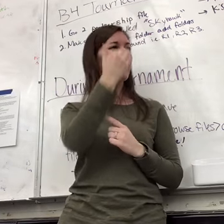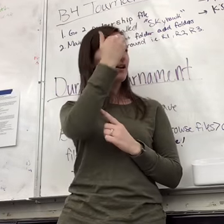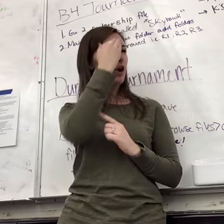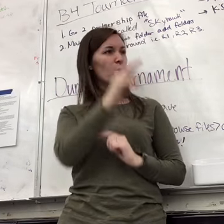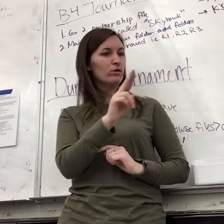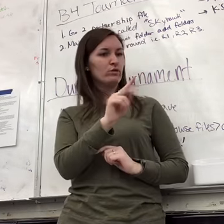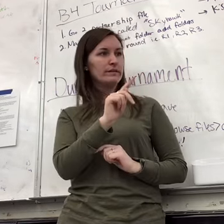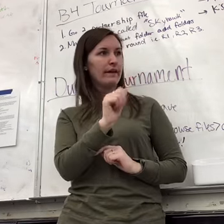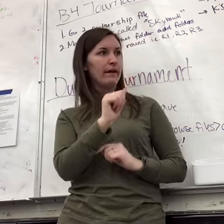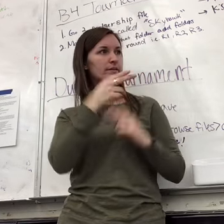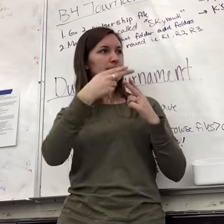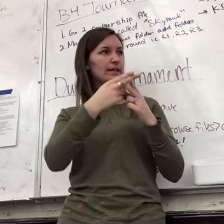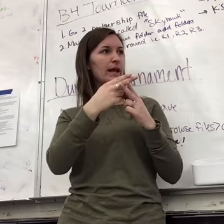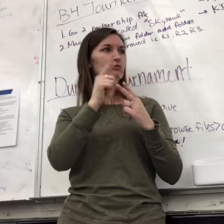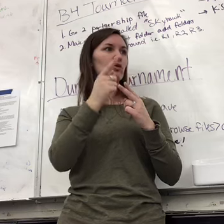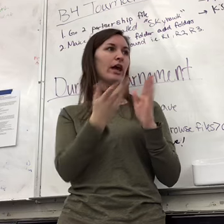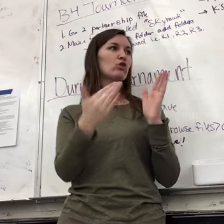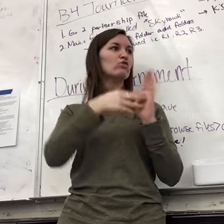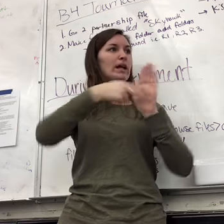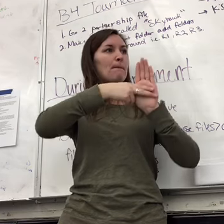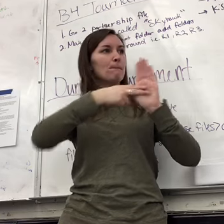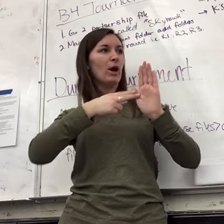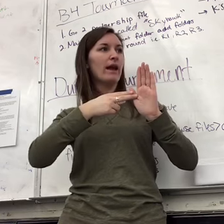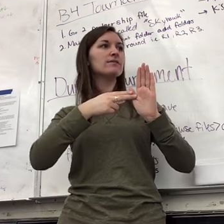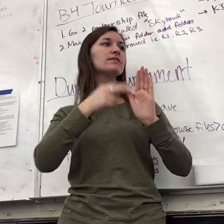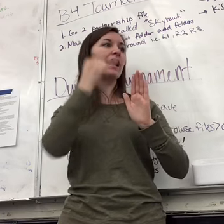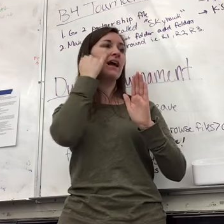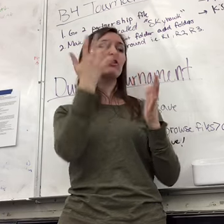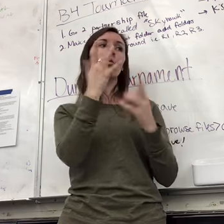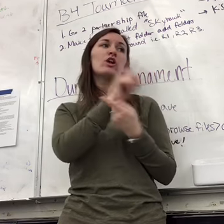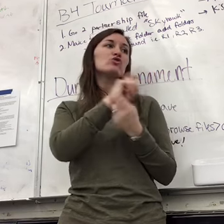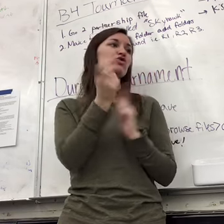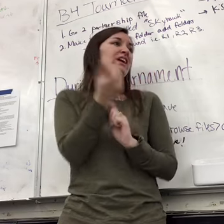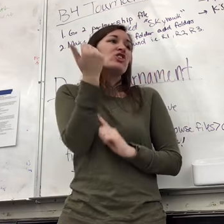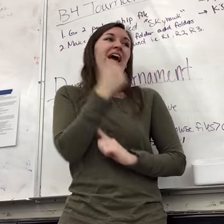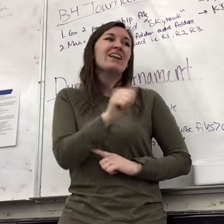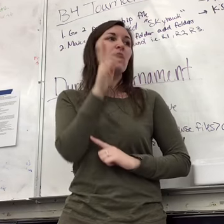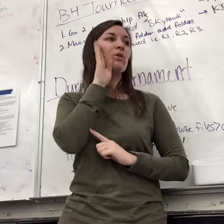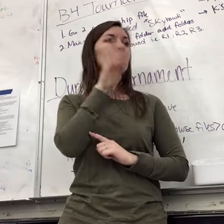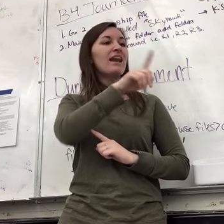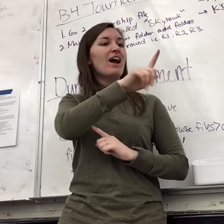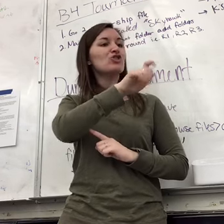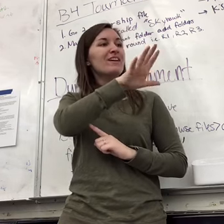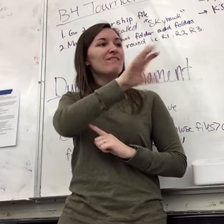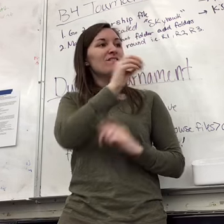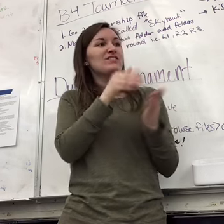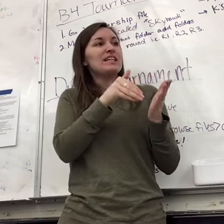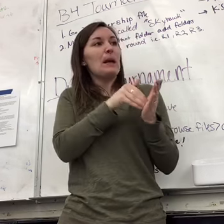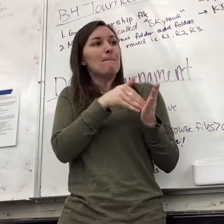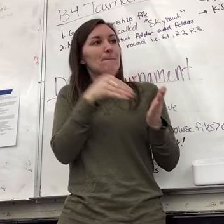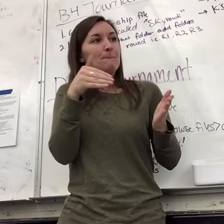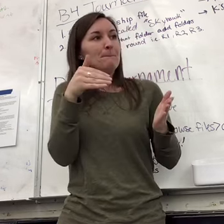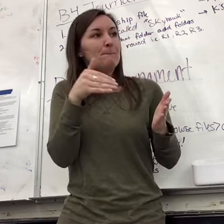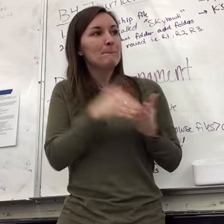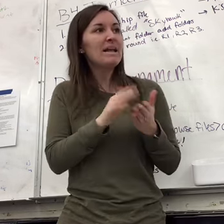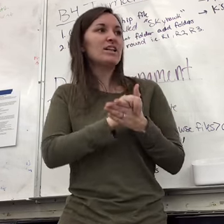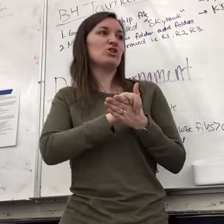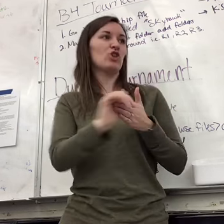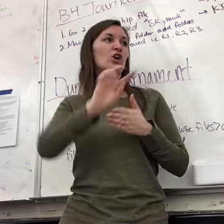to like rebrand it, that would have been $150 million to change just the name of UTA. So it costs a lot of money,